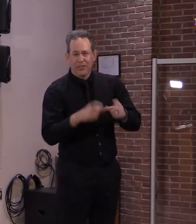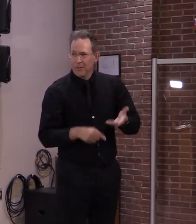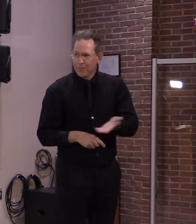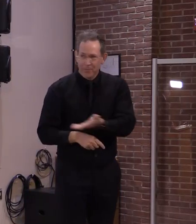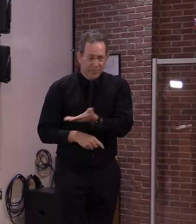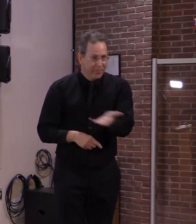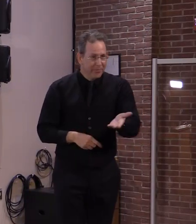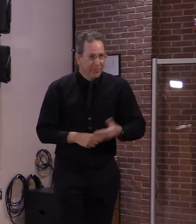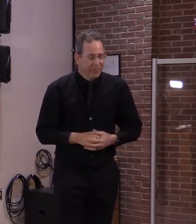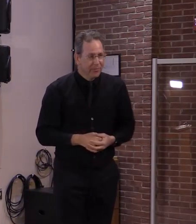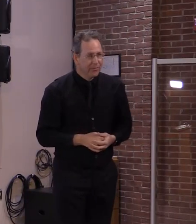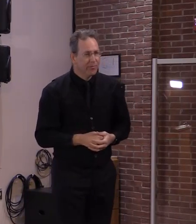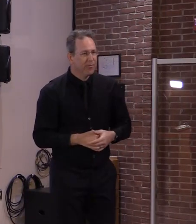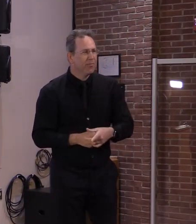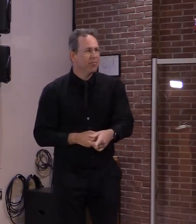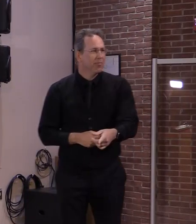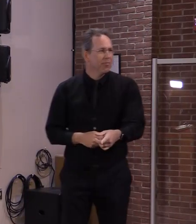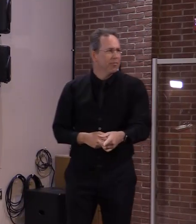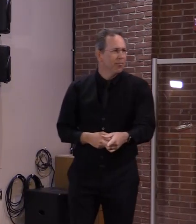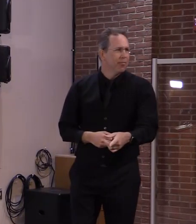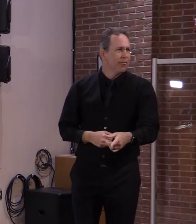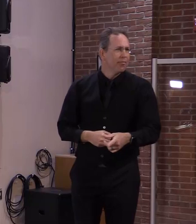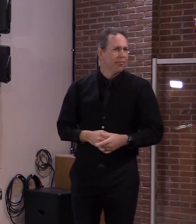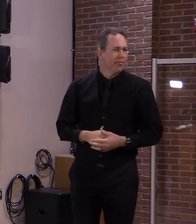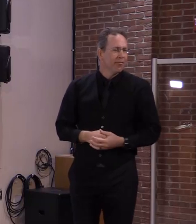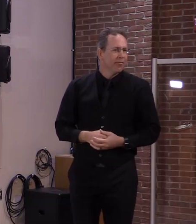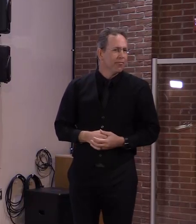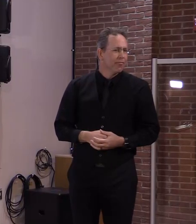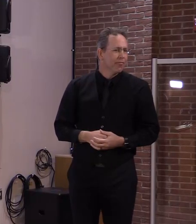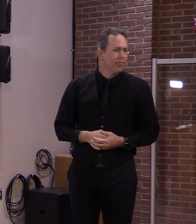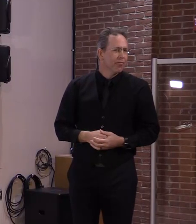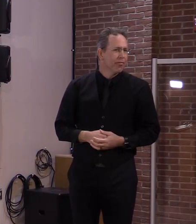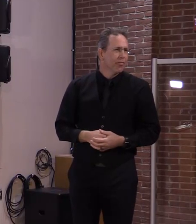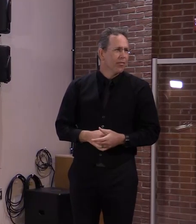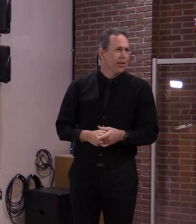then I'll give the order that we'll start from the start from.